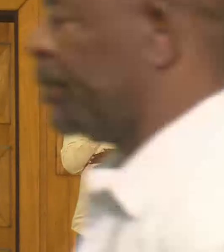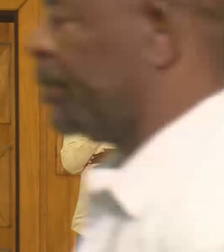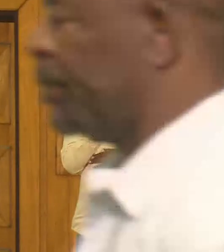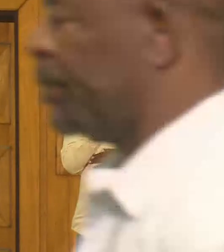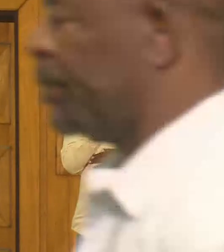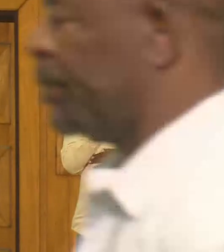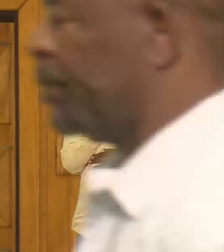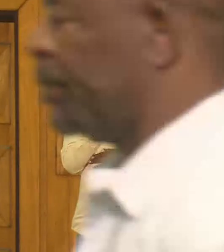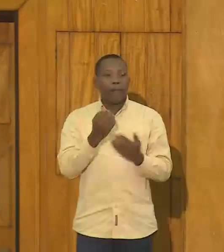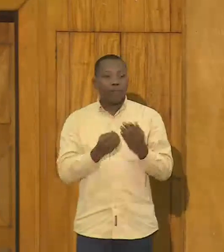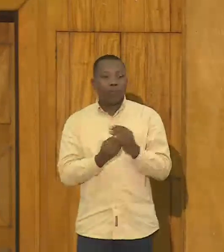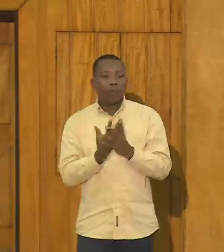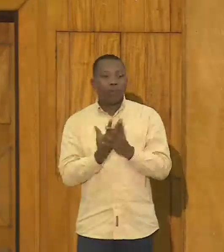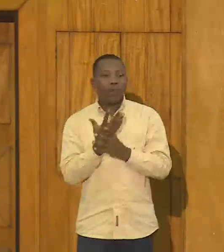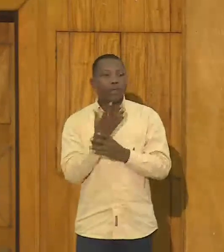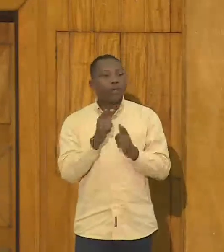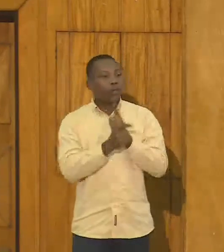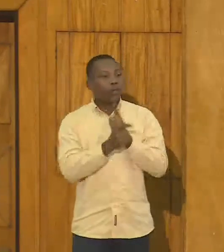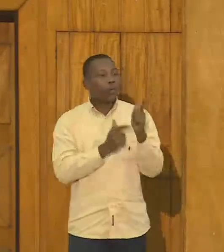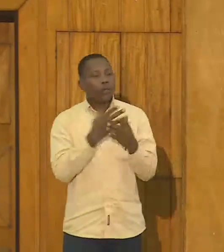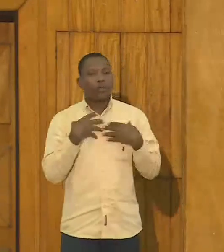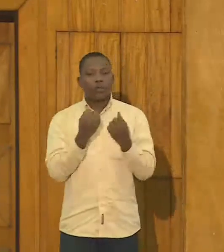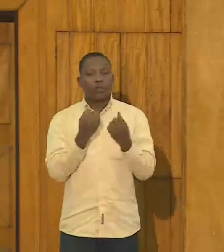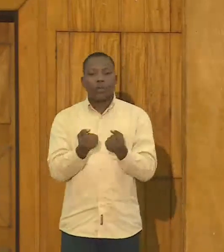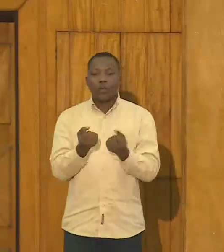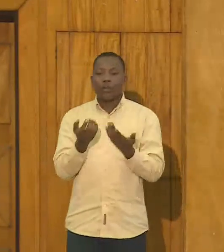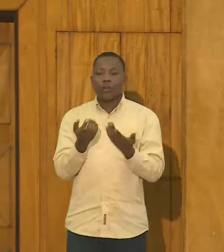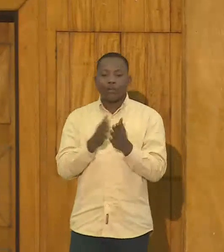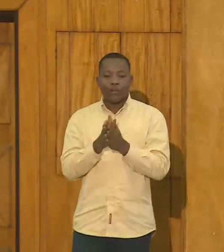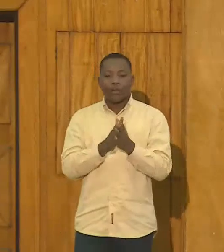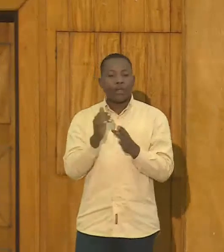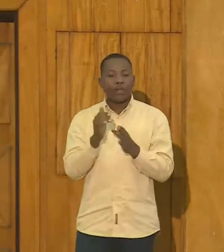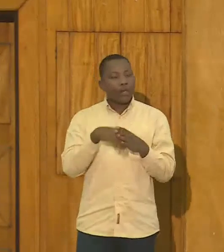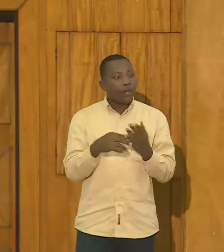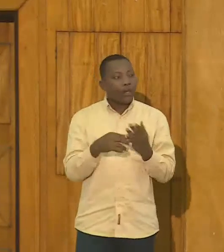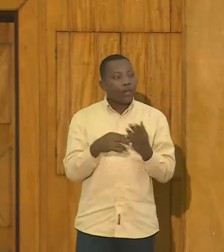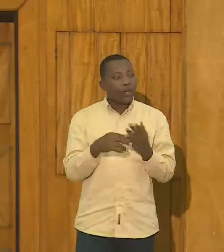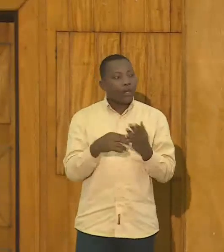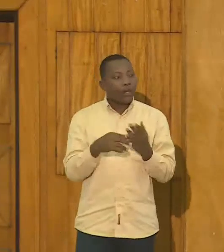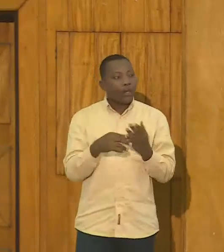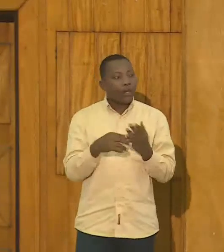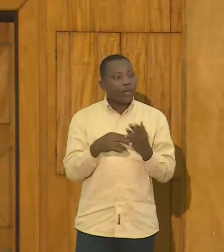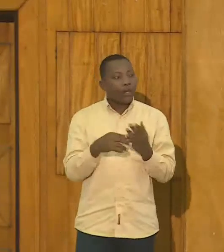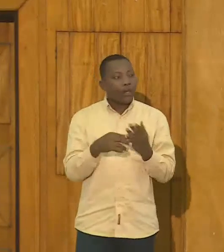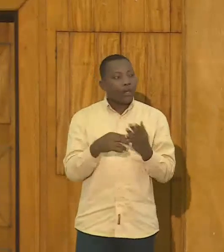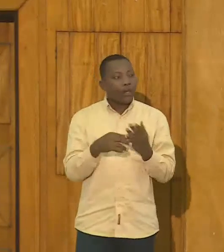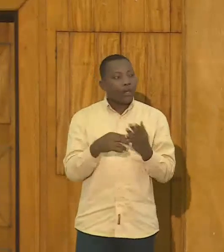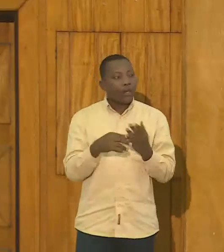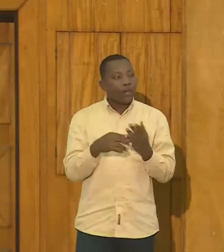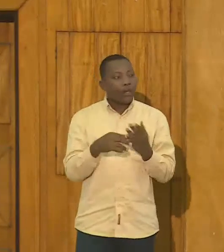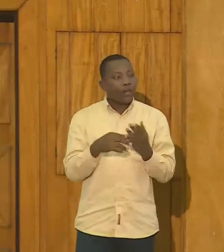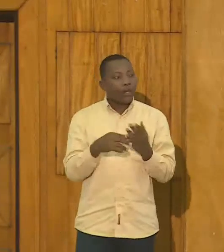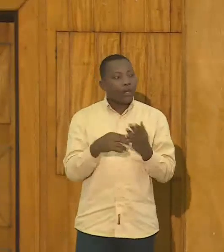global health researcher with a strong interest in pharmacoeconomics, public health, and patient outcomes. His journey